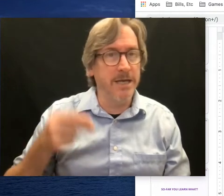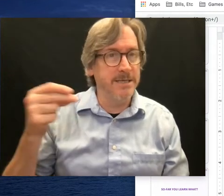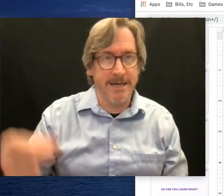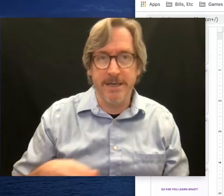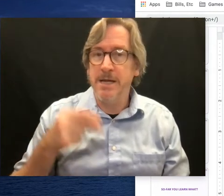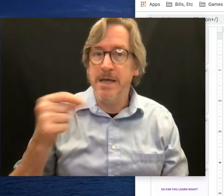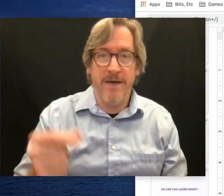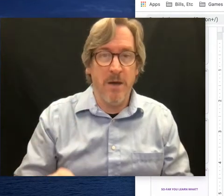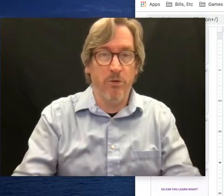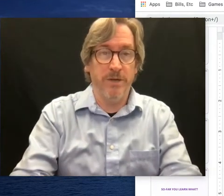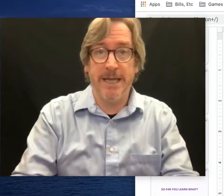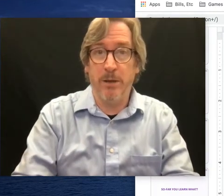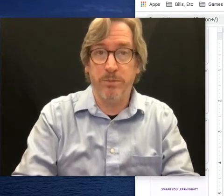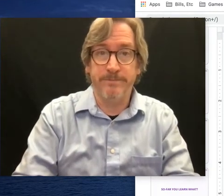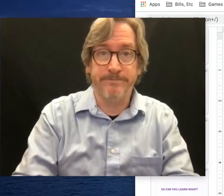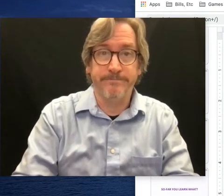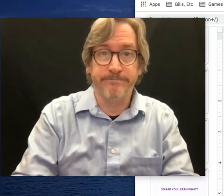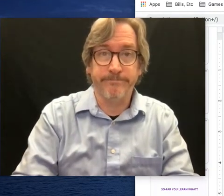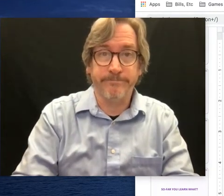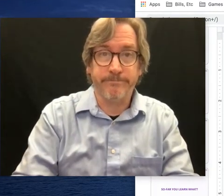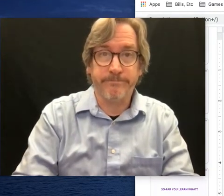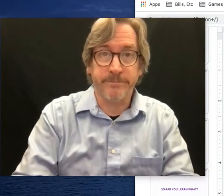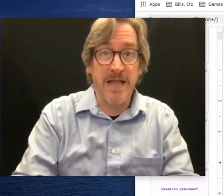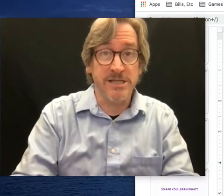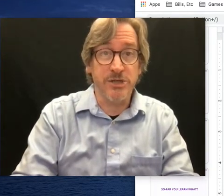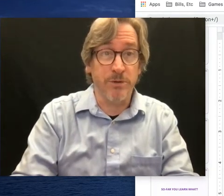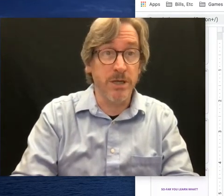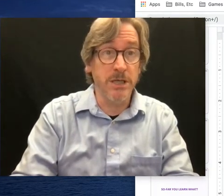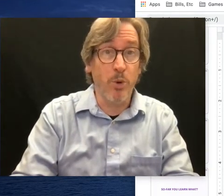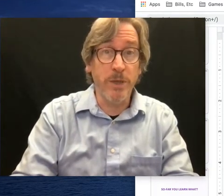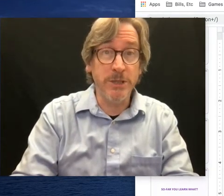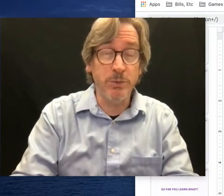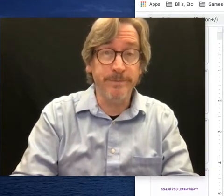going through the Anki deck, and that will really help. That's 3.2.